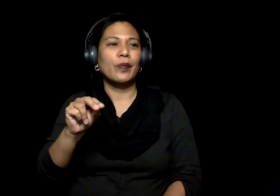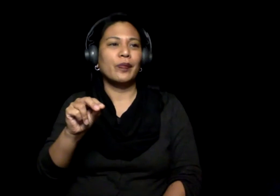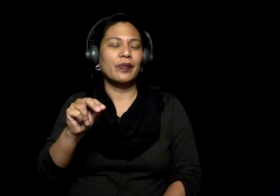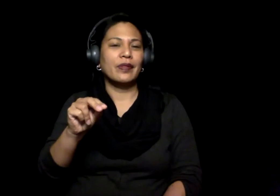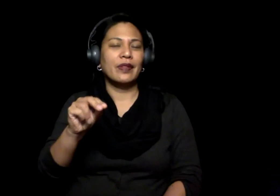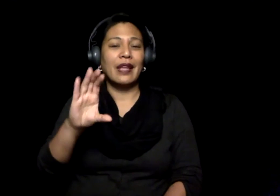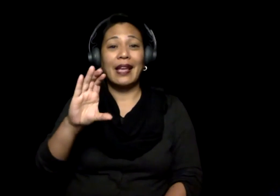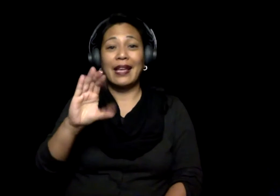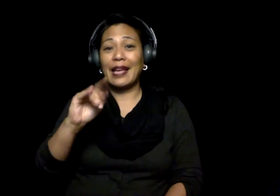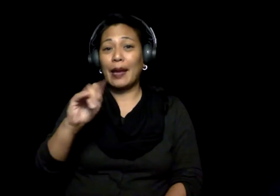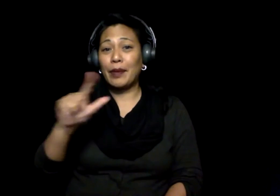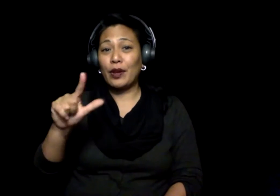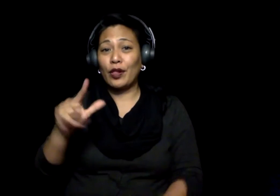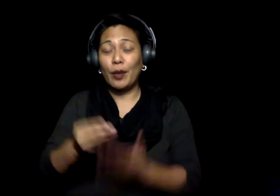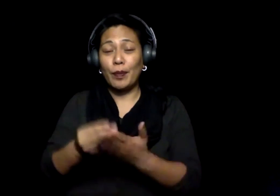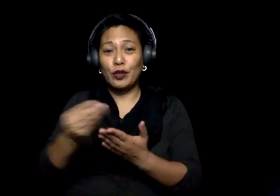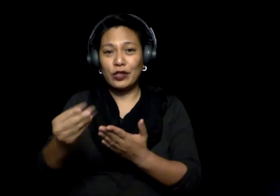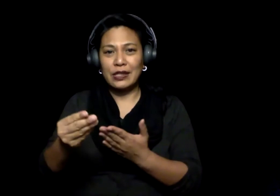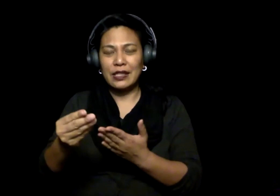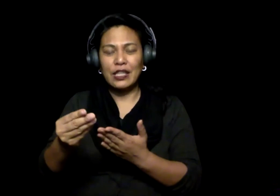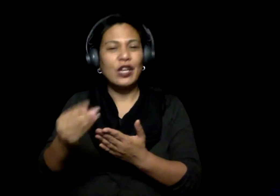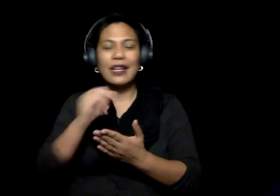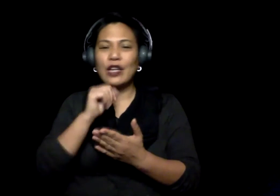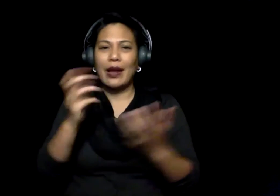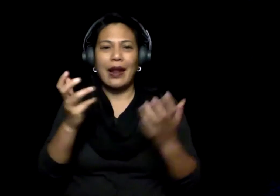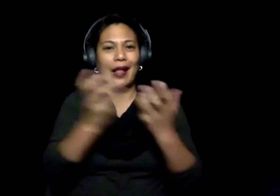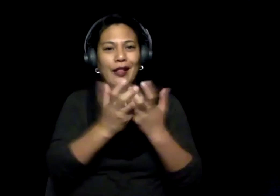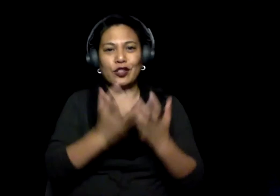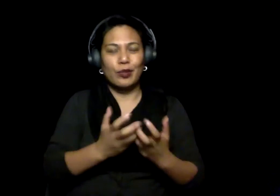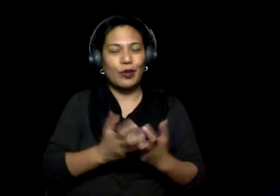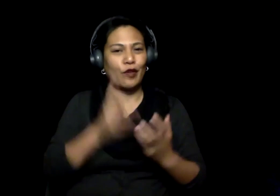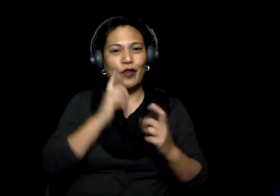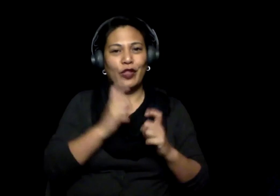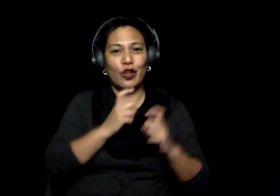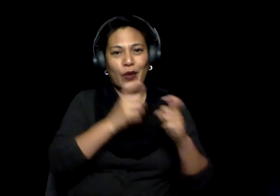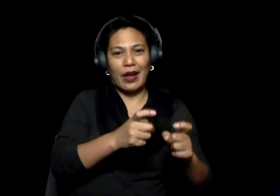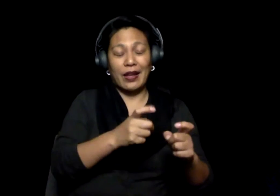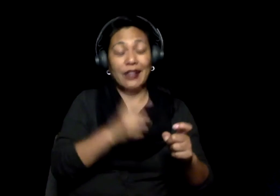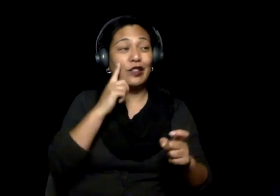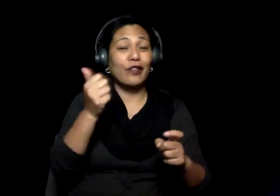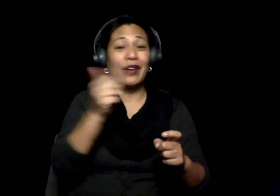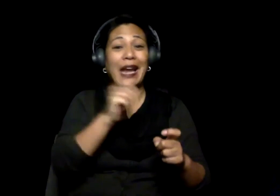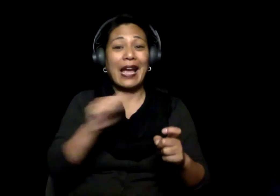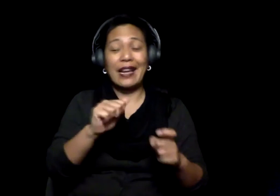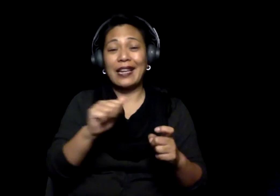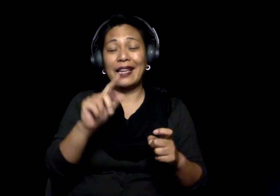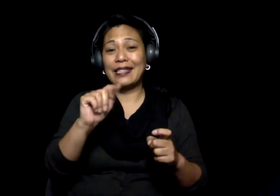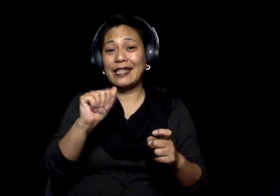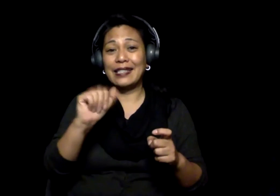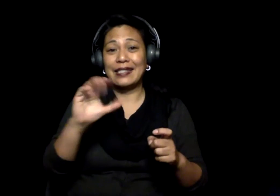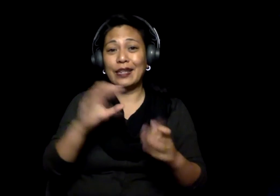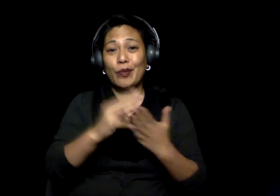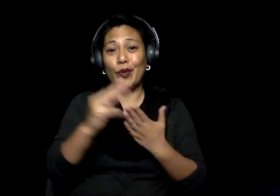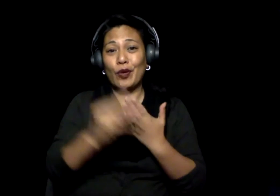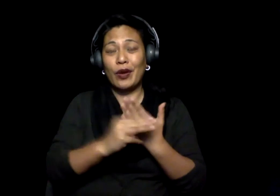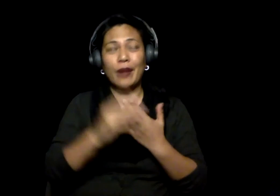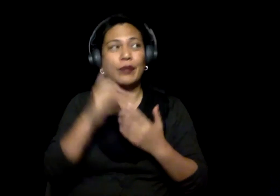purchases are not eligible expenses as part of any of the TAC programs. So, for example,